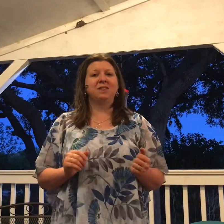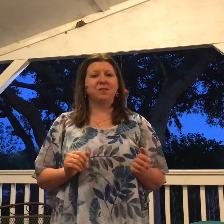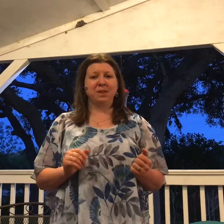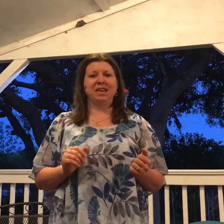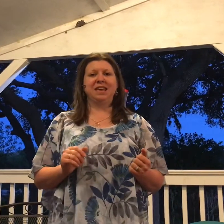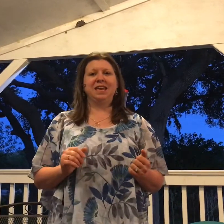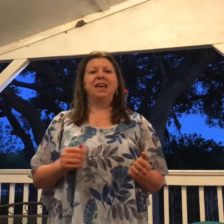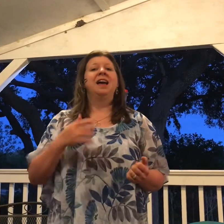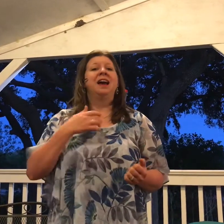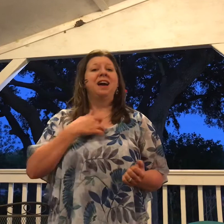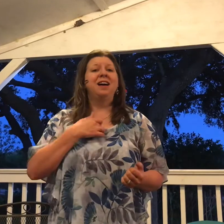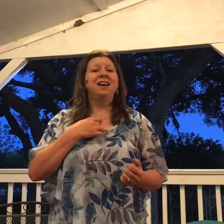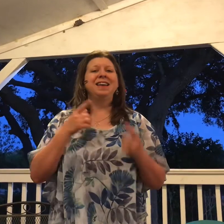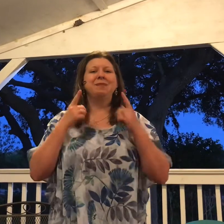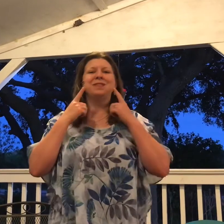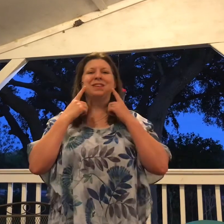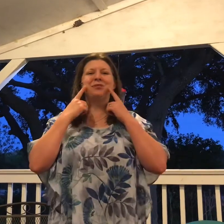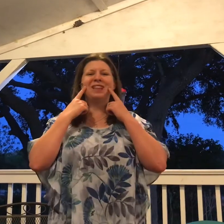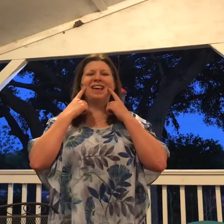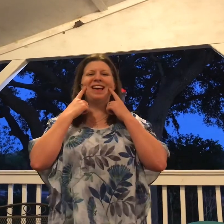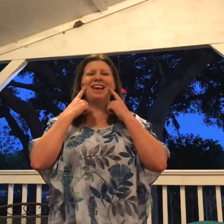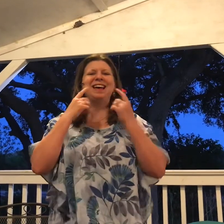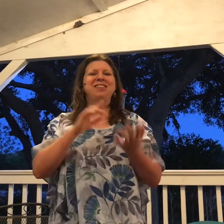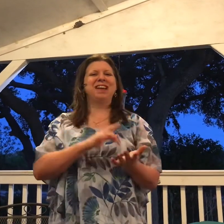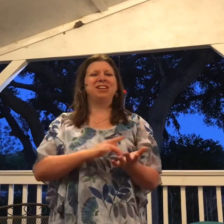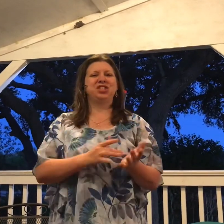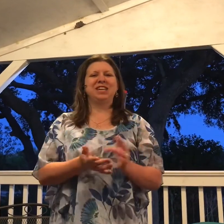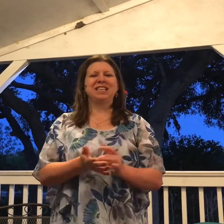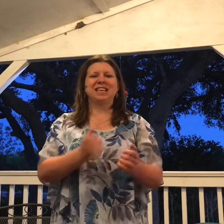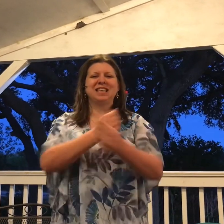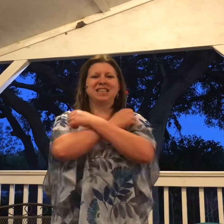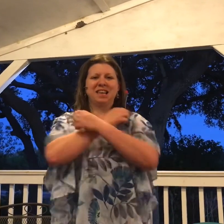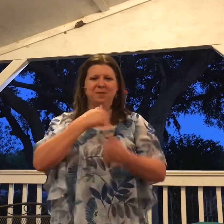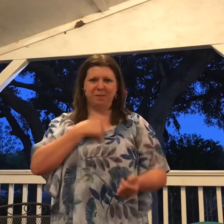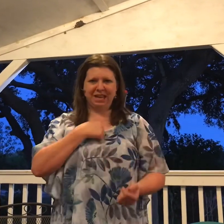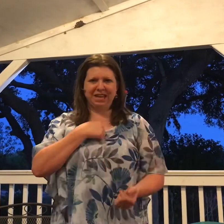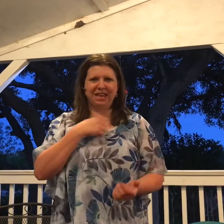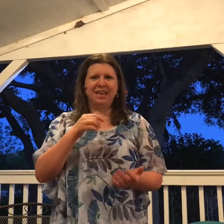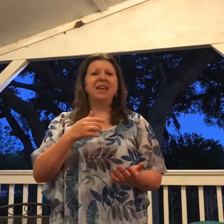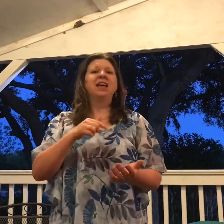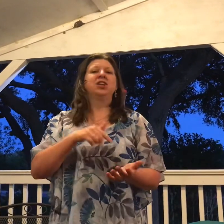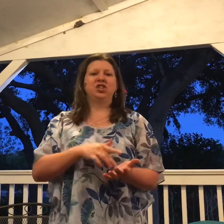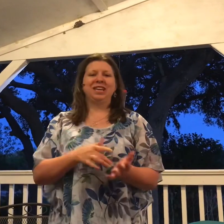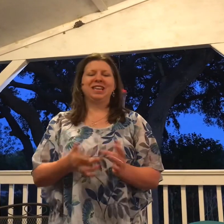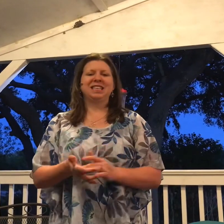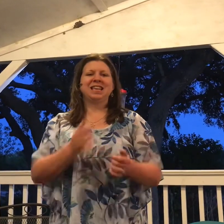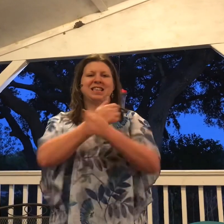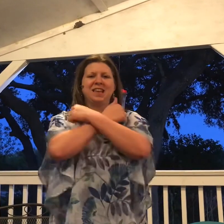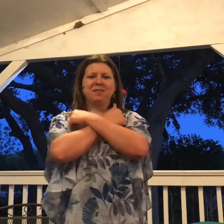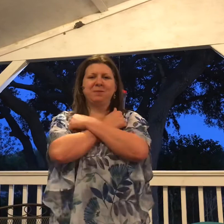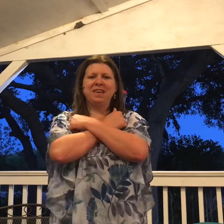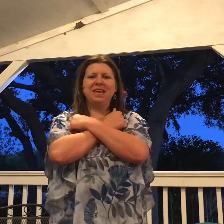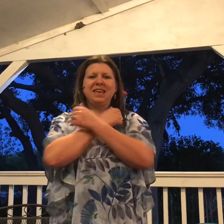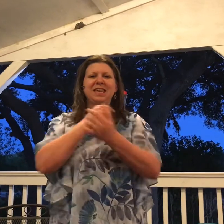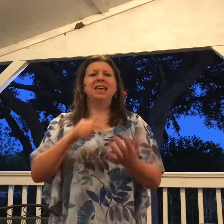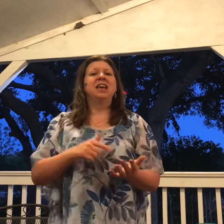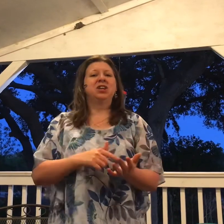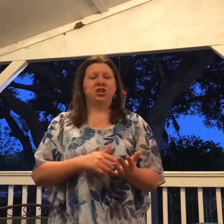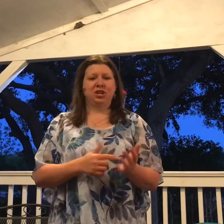me. I am so glad that Jesus loves me. Jesus loves me.